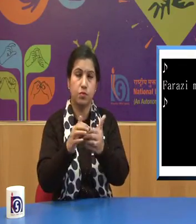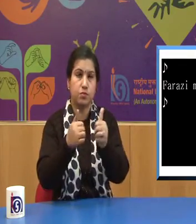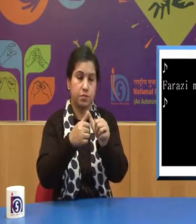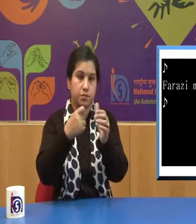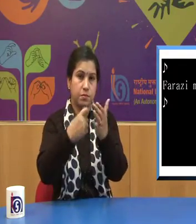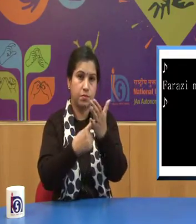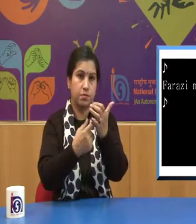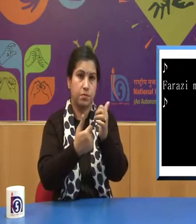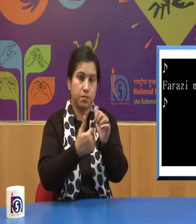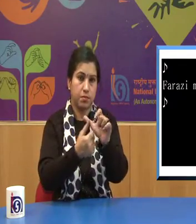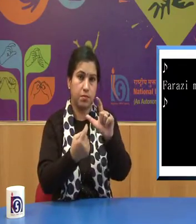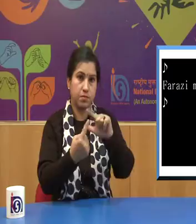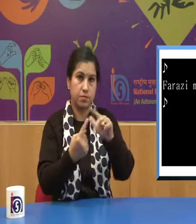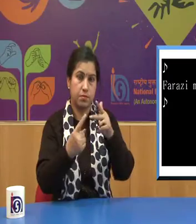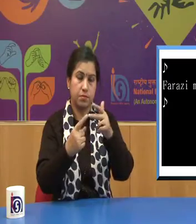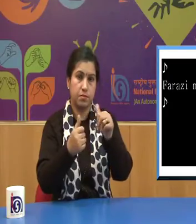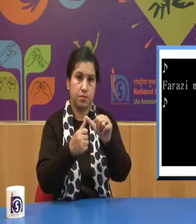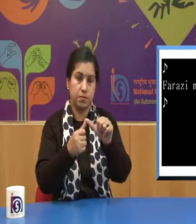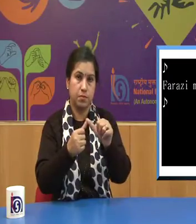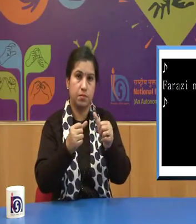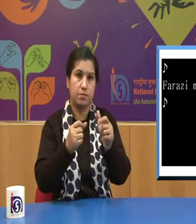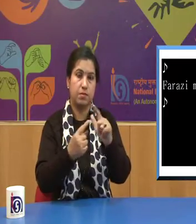Shariatullah Khan and Dadu Mian.